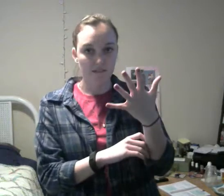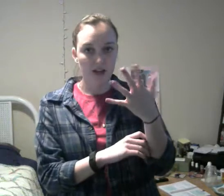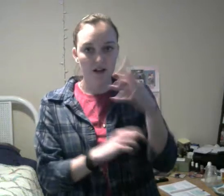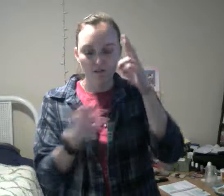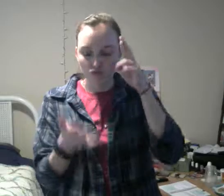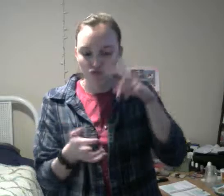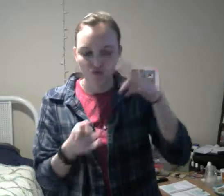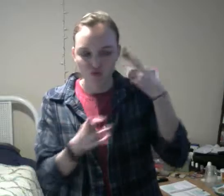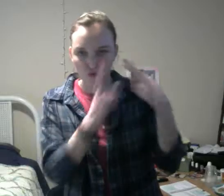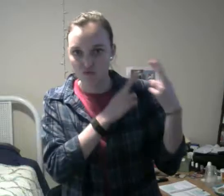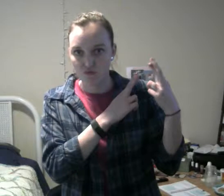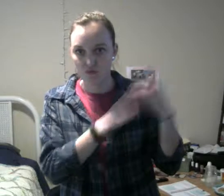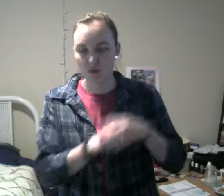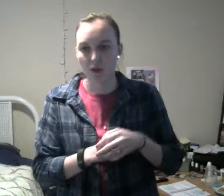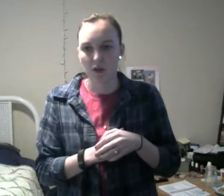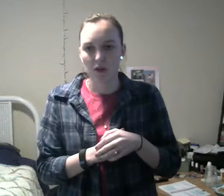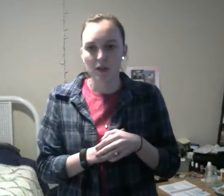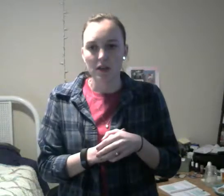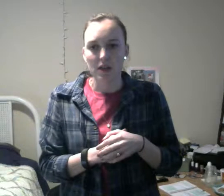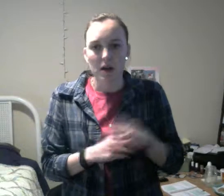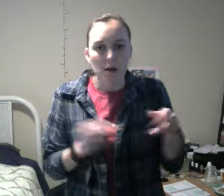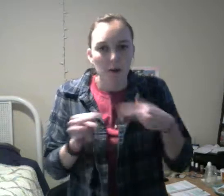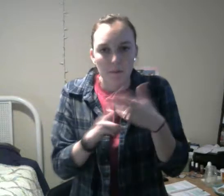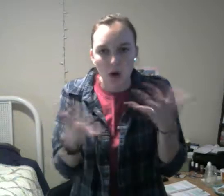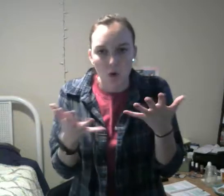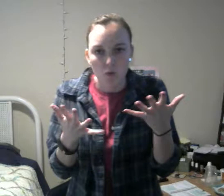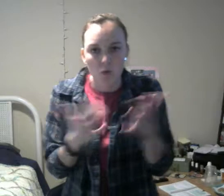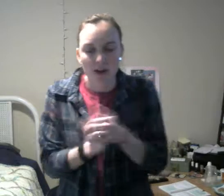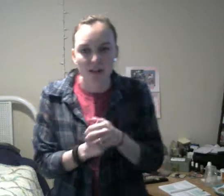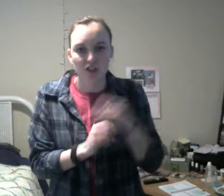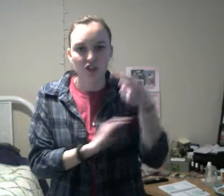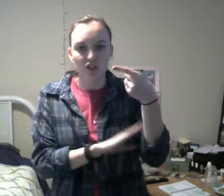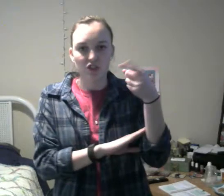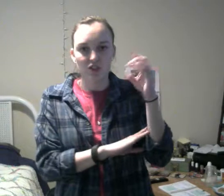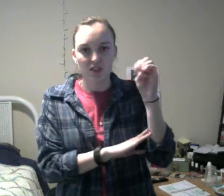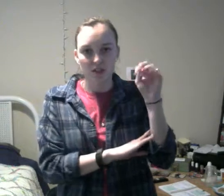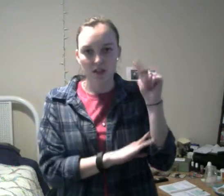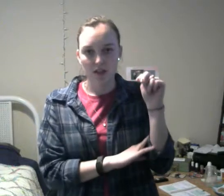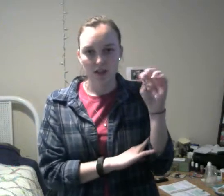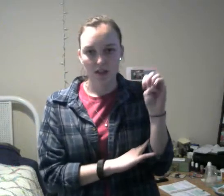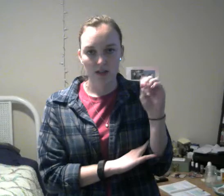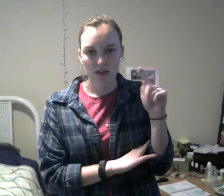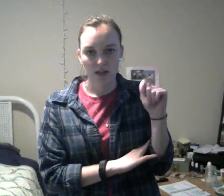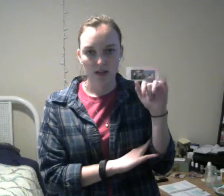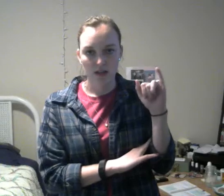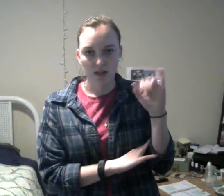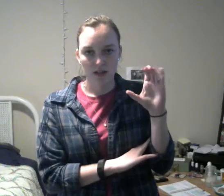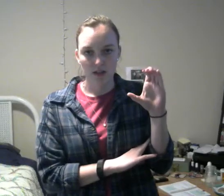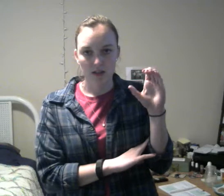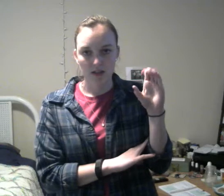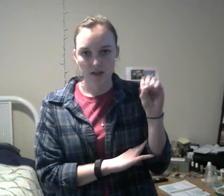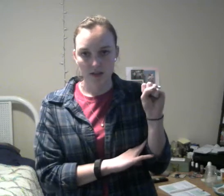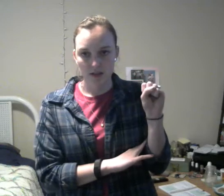have had a good understanding of size. In other words, I've taken these 5 terms over here, and you should be able to put